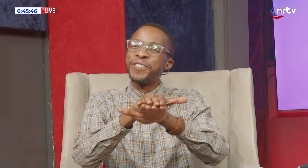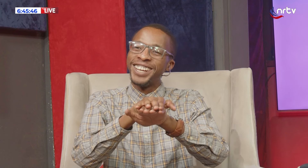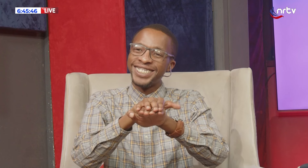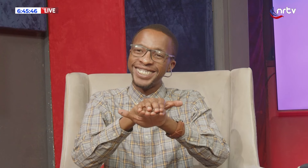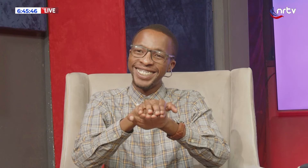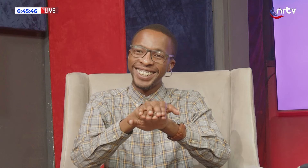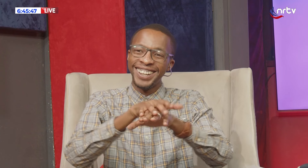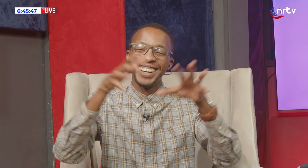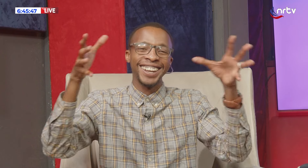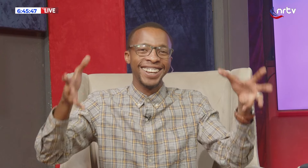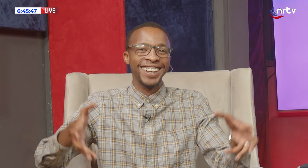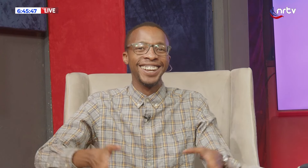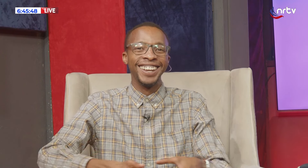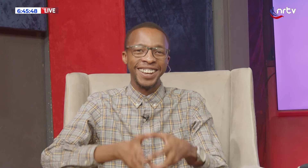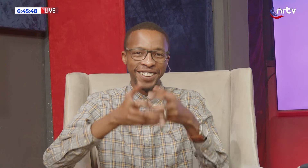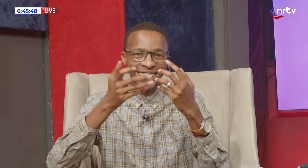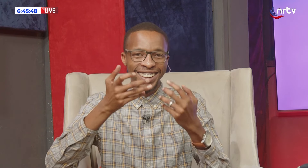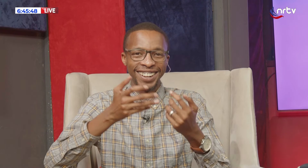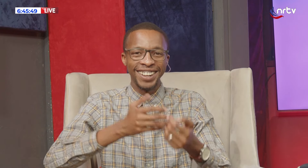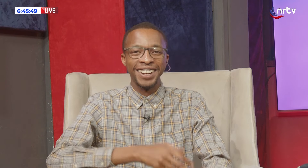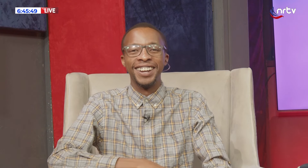Fish. What's the word? Ego.